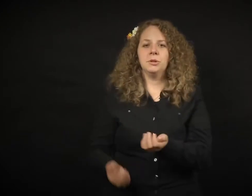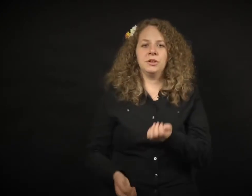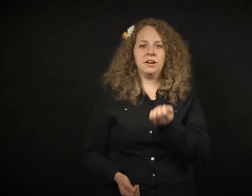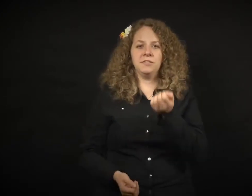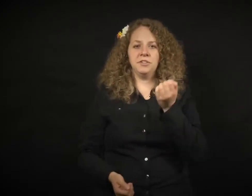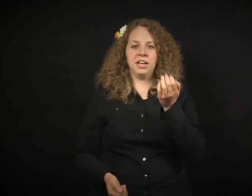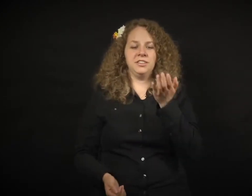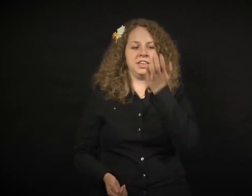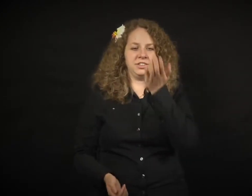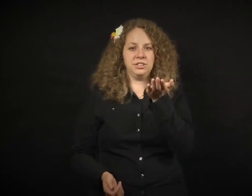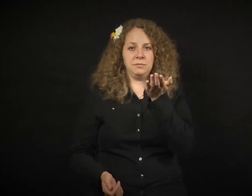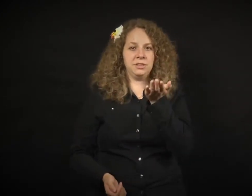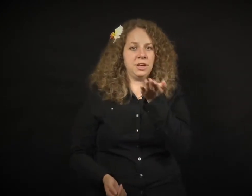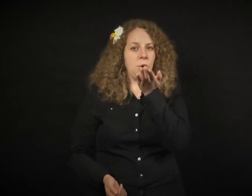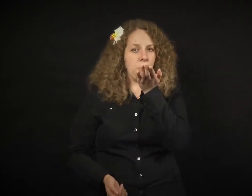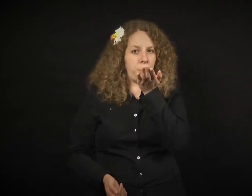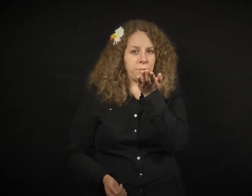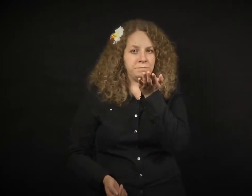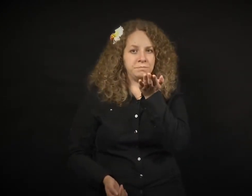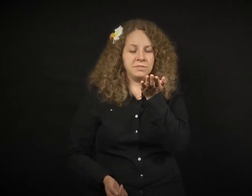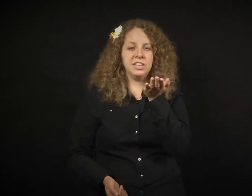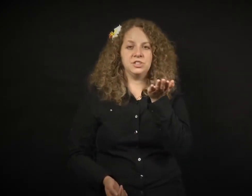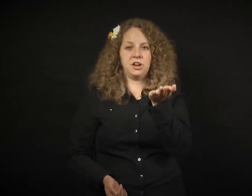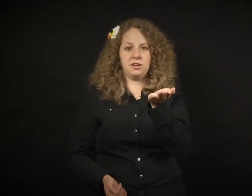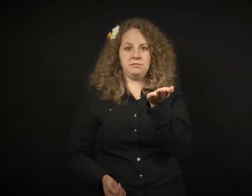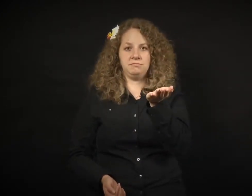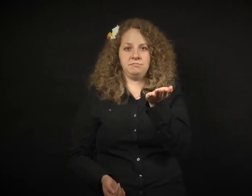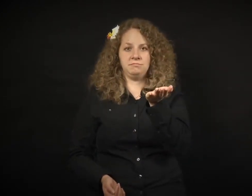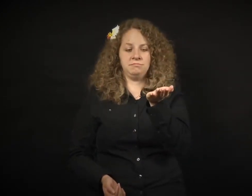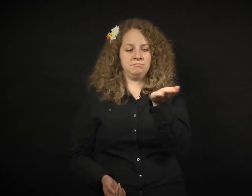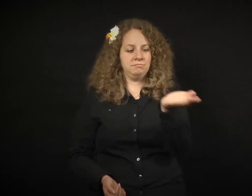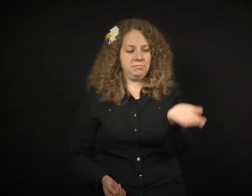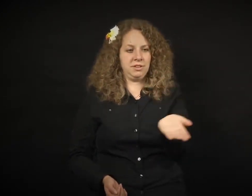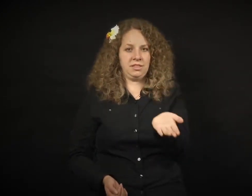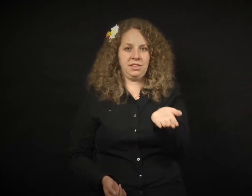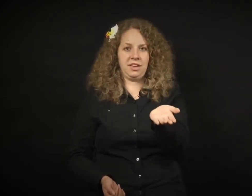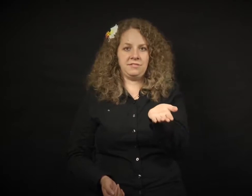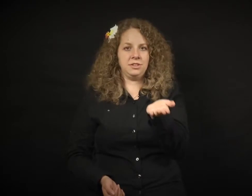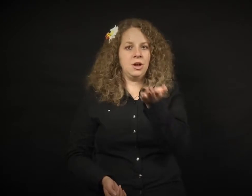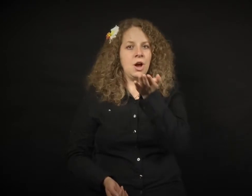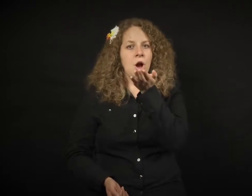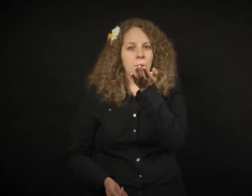blowing off of your hand like there's something there, it's gone, nothing left.